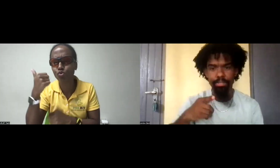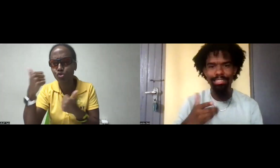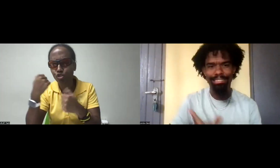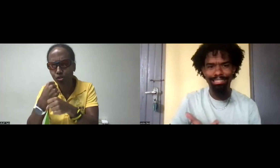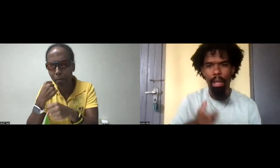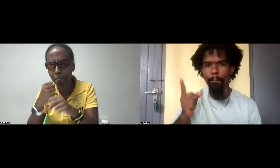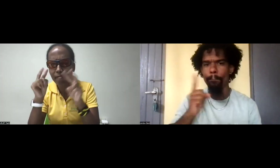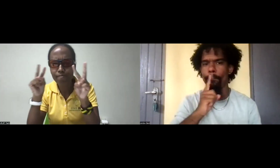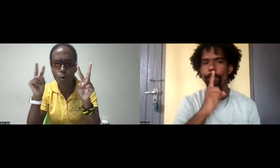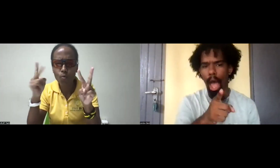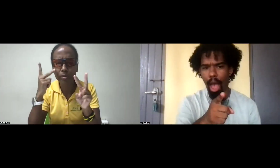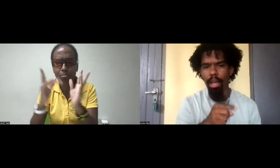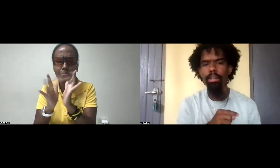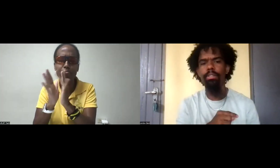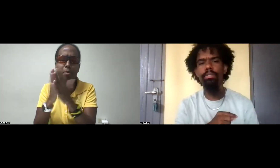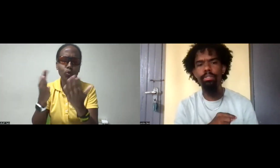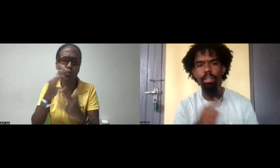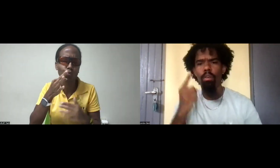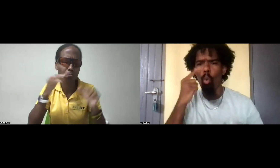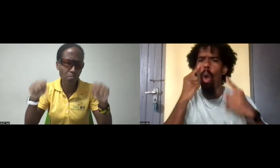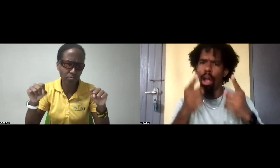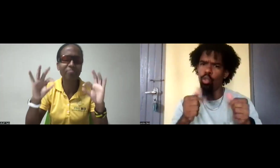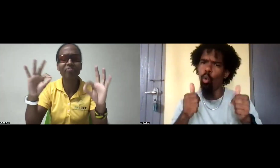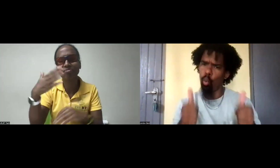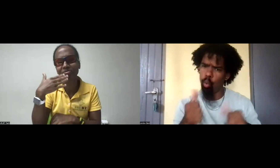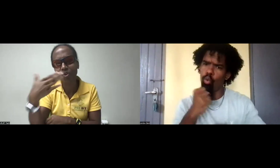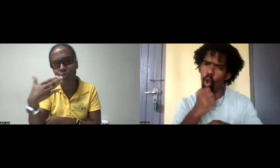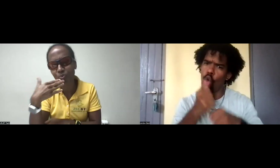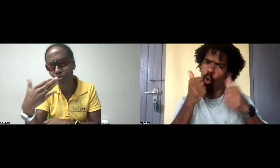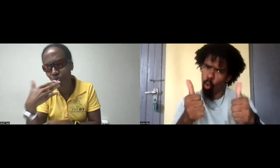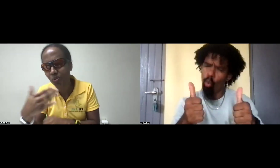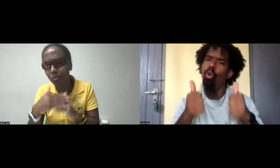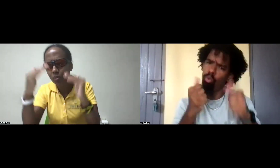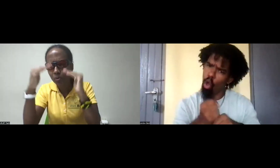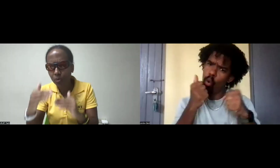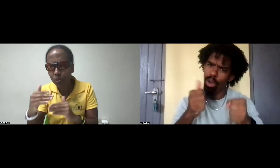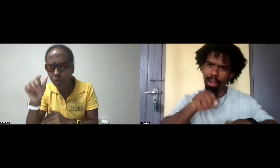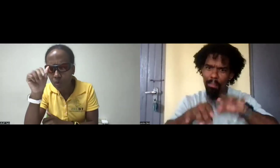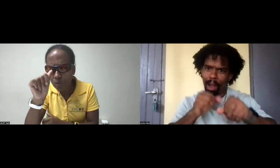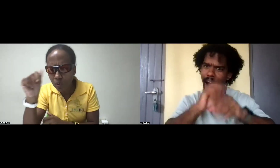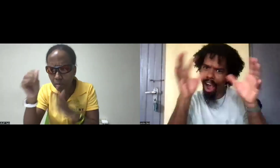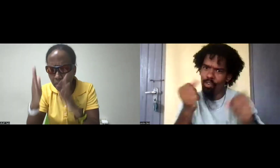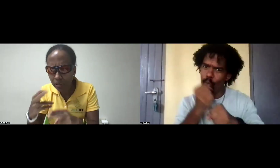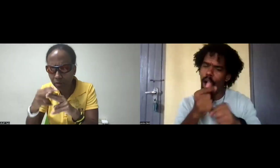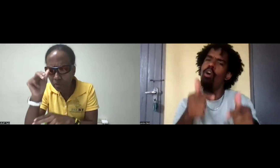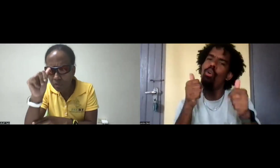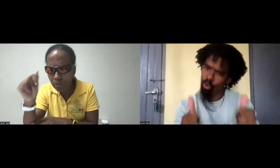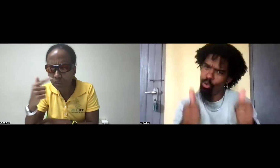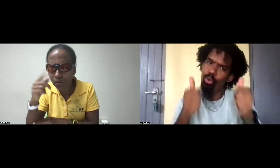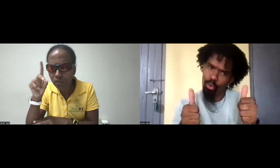Sharon Brown. Thank you. Good job. Looking forward to see the Bible. Yes, thank you, Miss Sharon Brown. And AA, the person